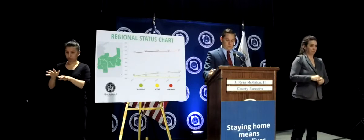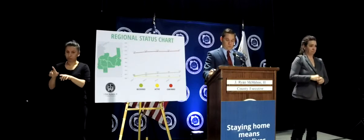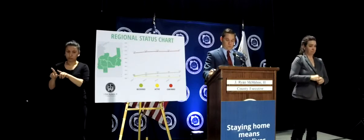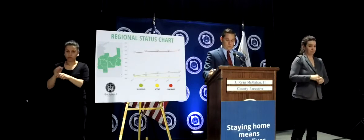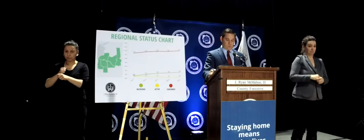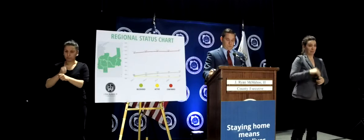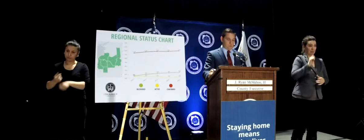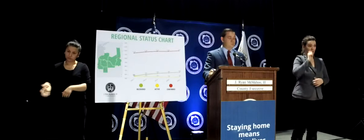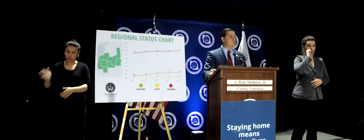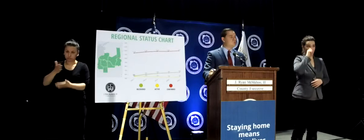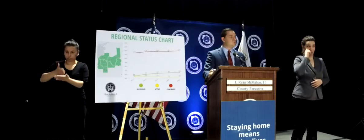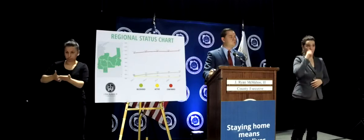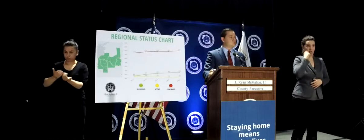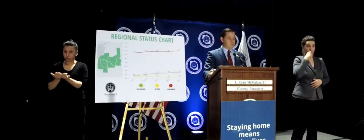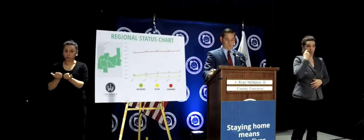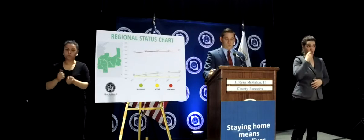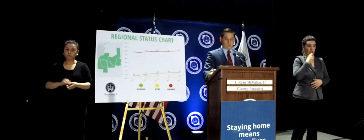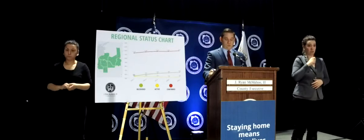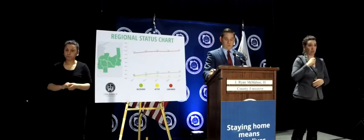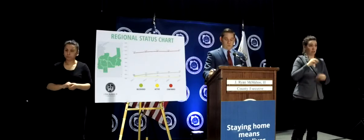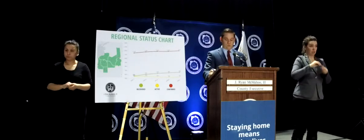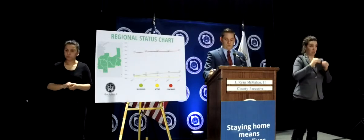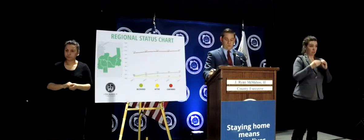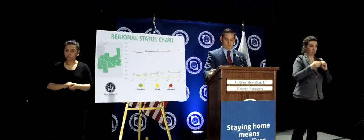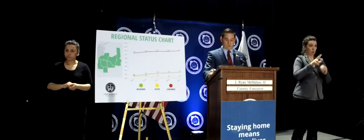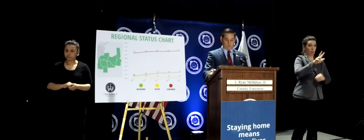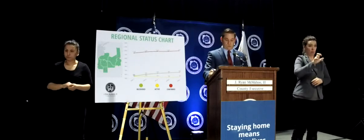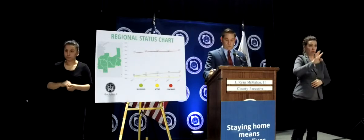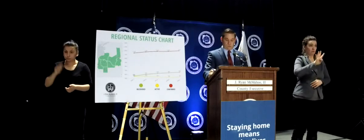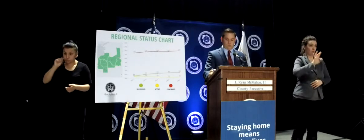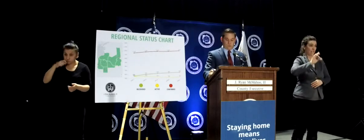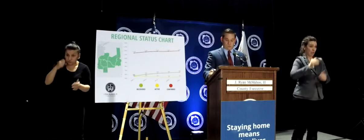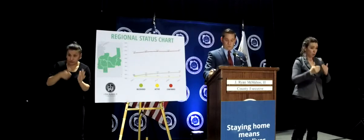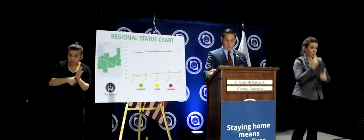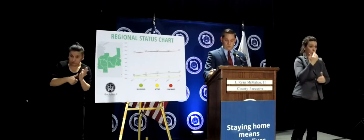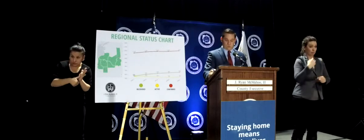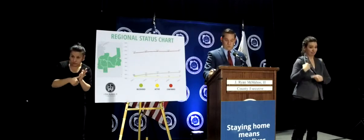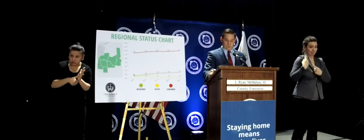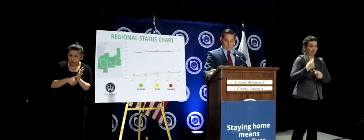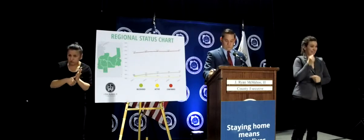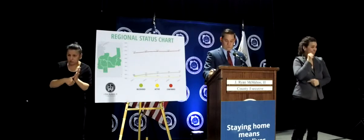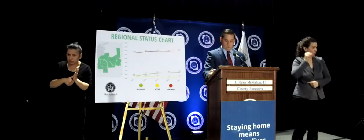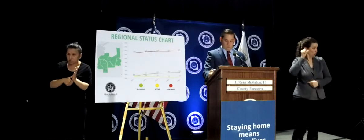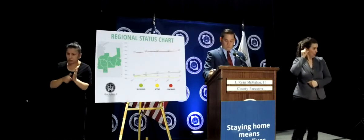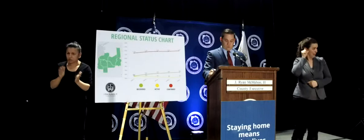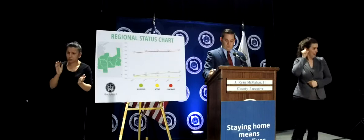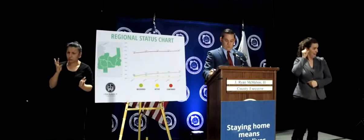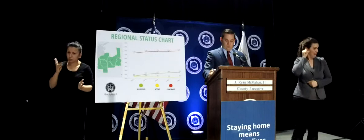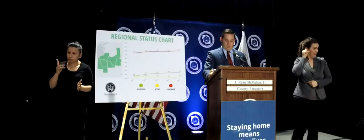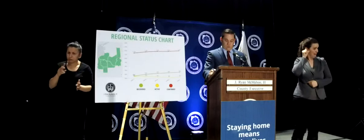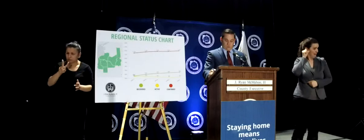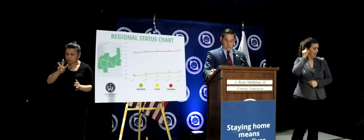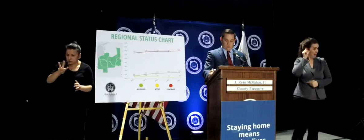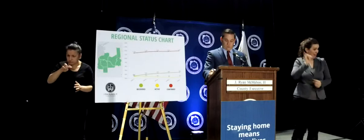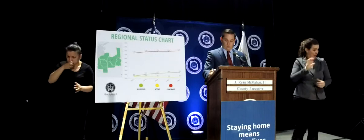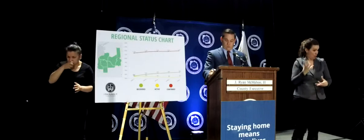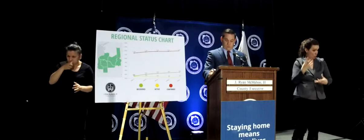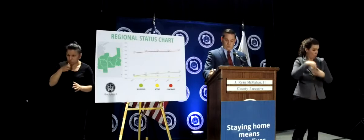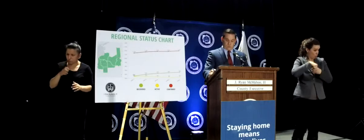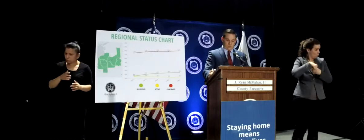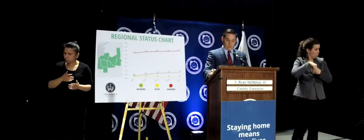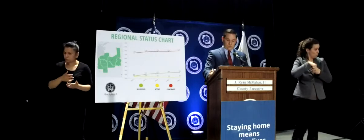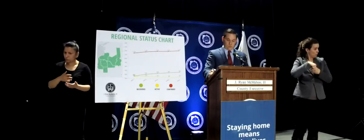were 348 new ones sent yesterday. Those include the